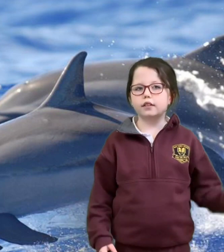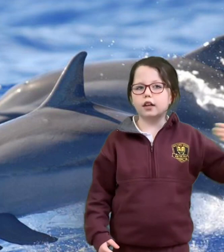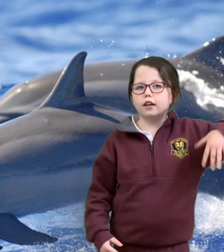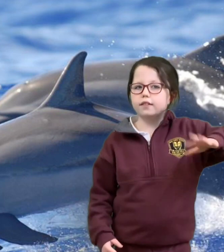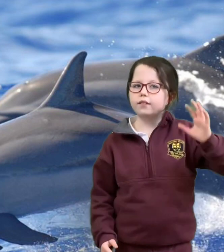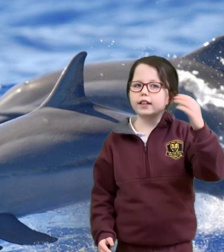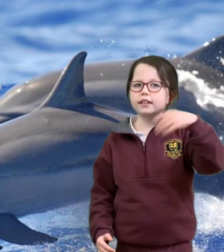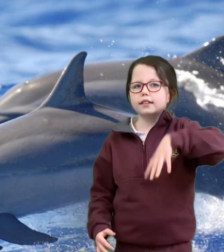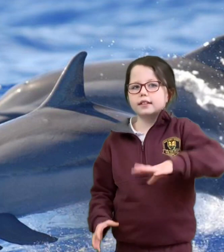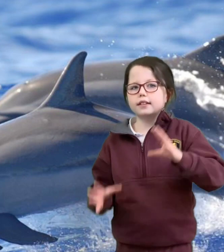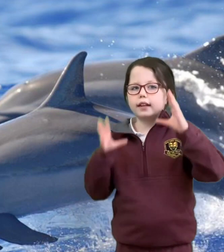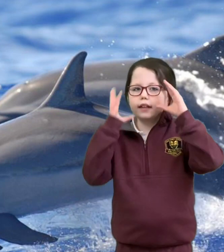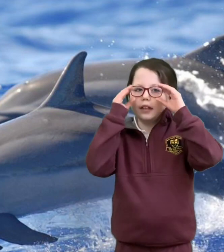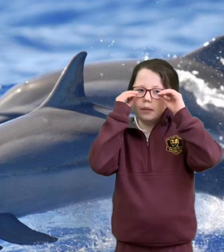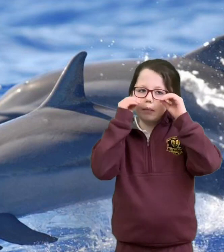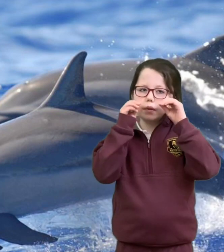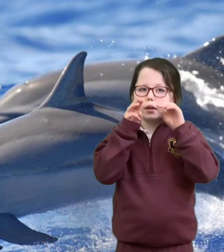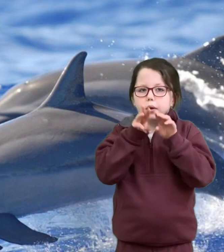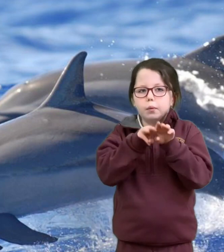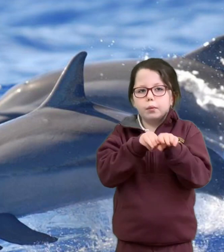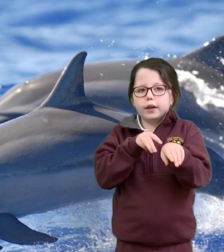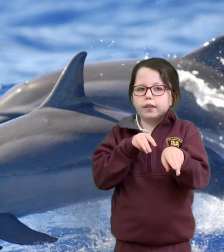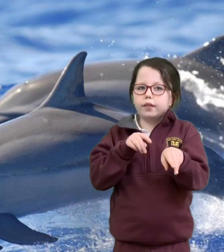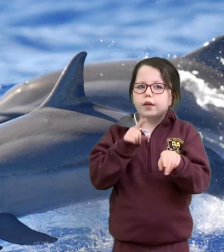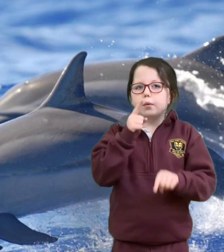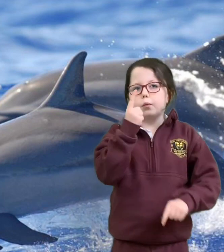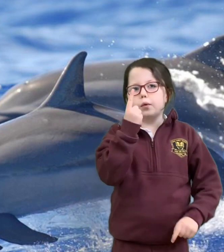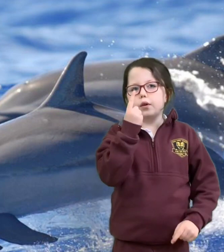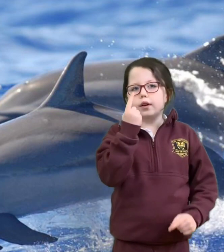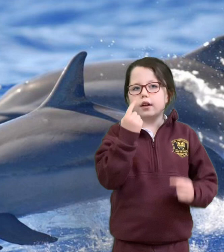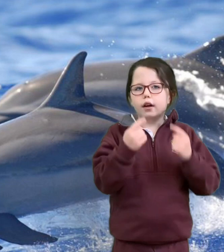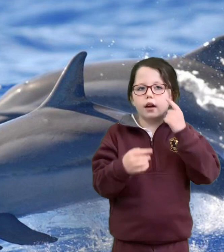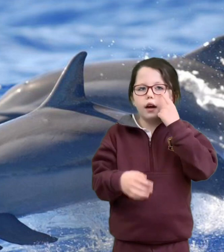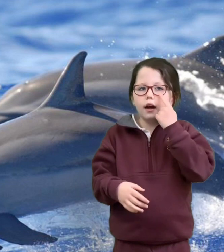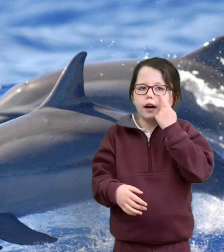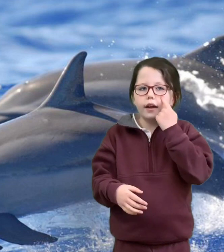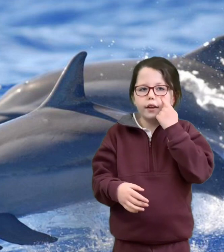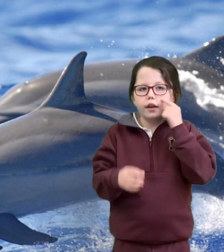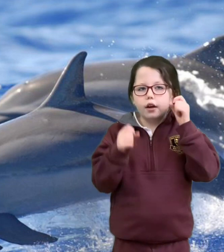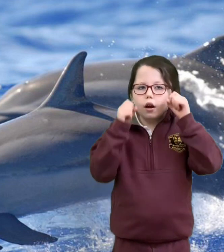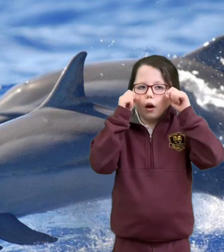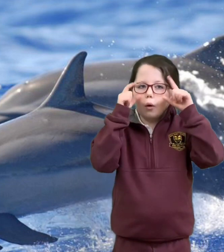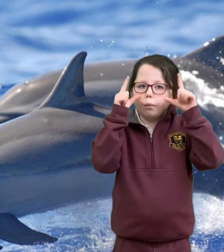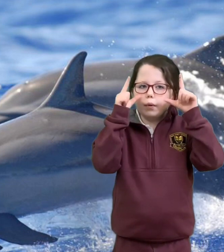Dolphin sleep with one eye open